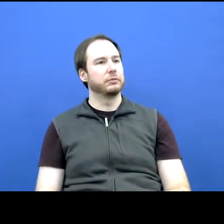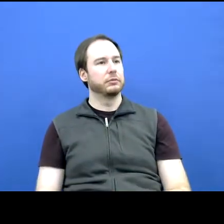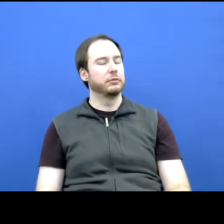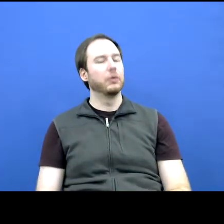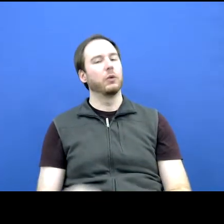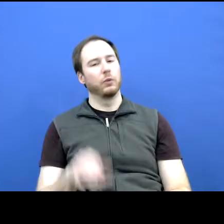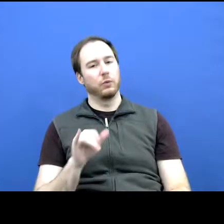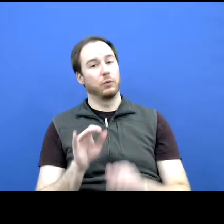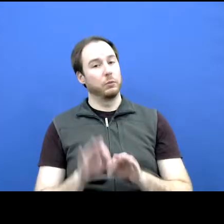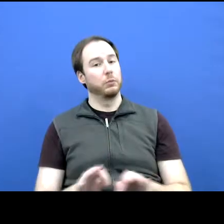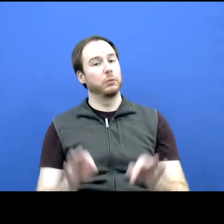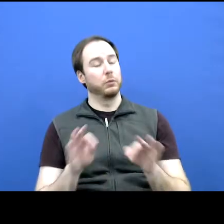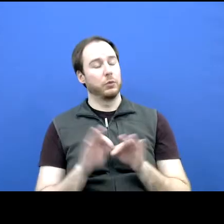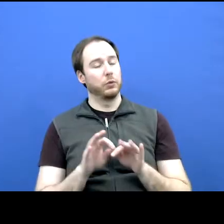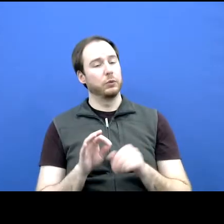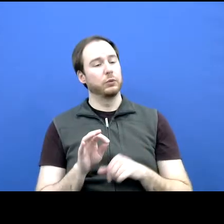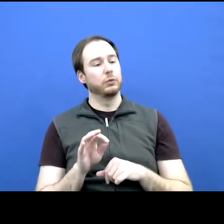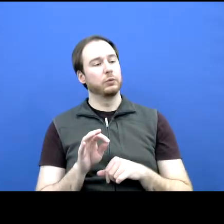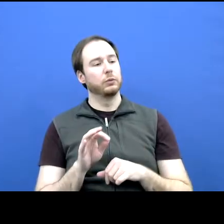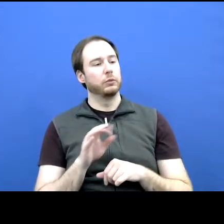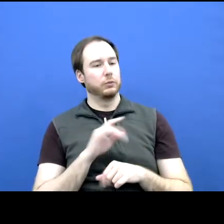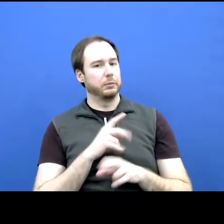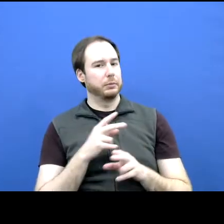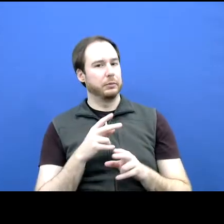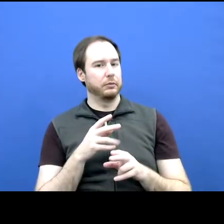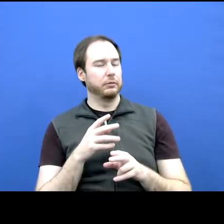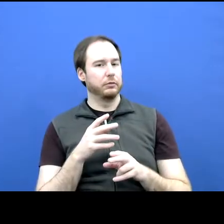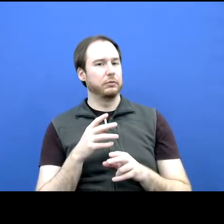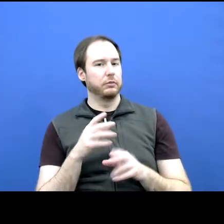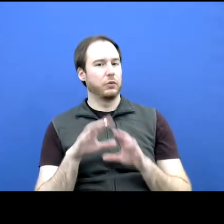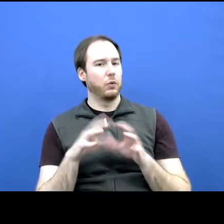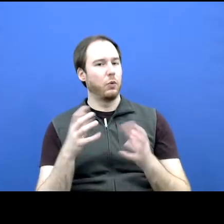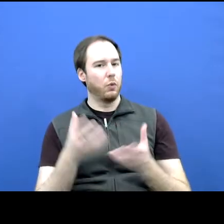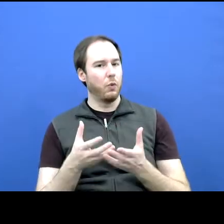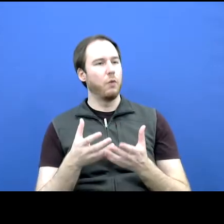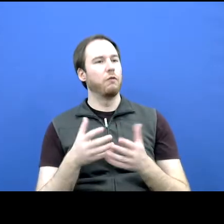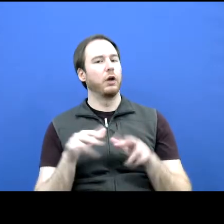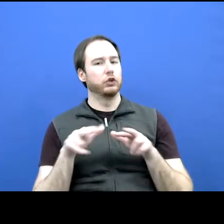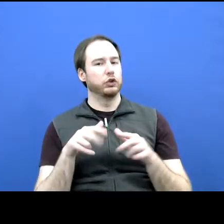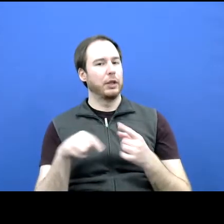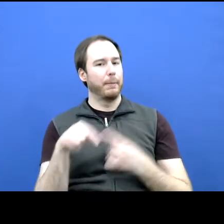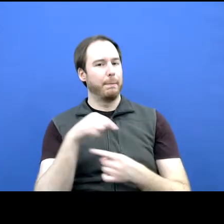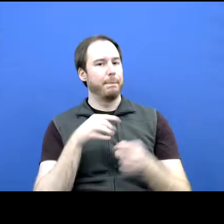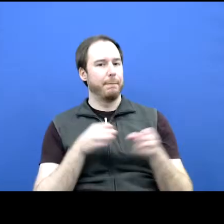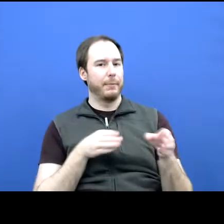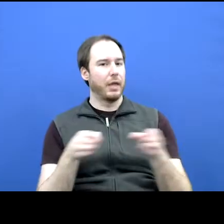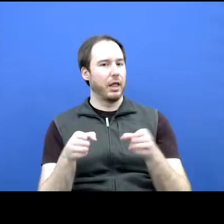finally gets to why we'll kind of create an overall circulation plan.